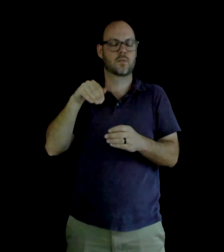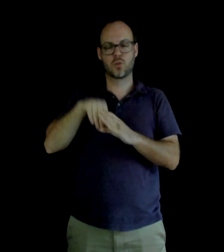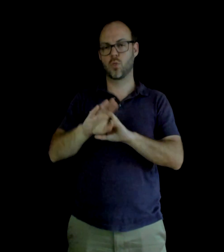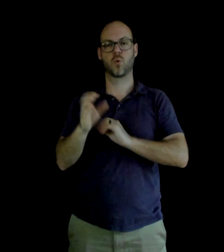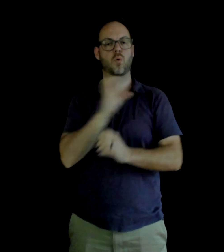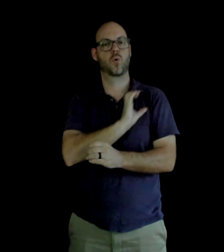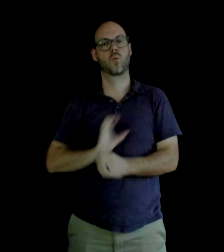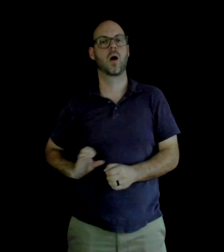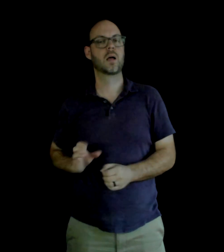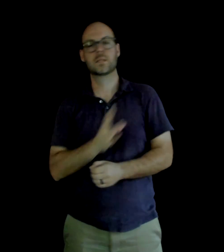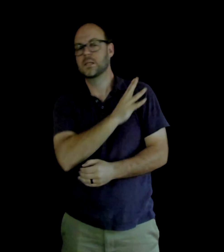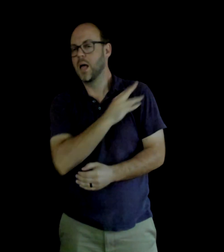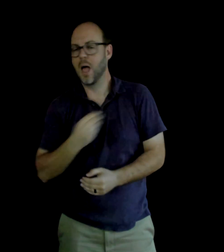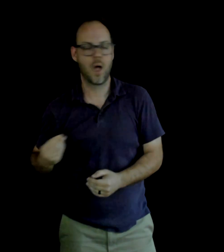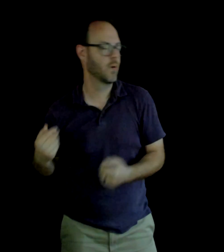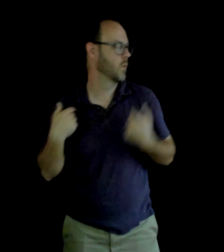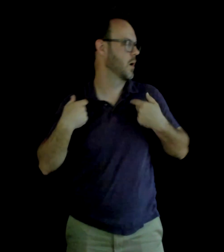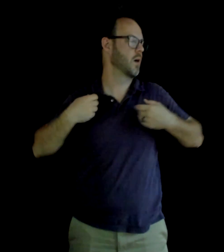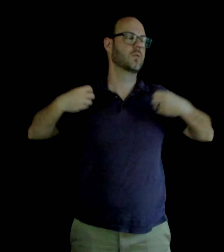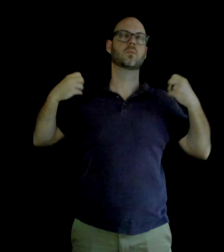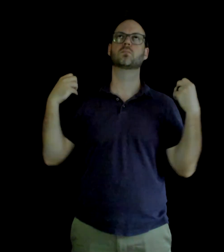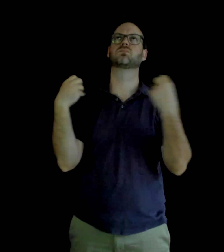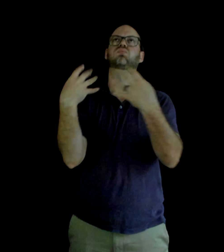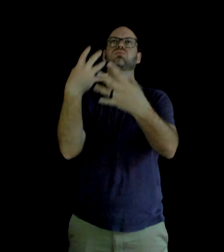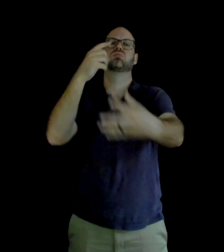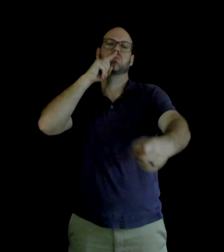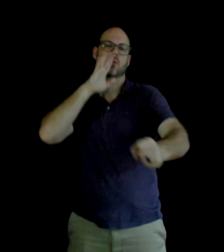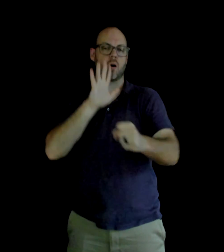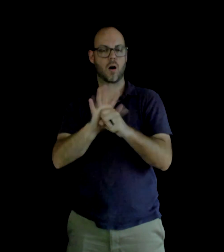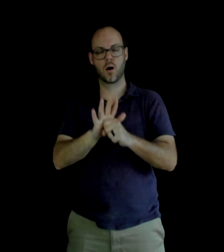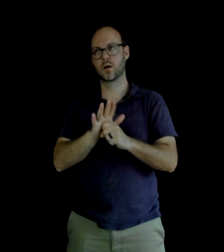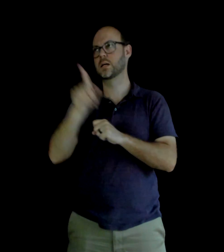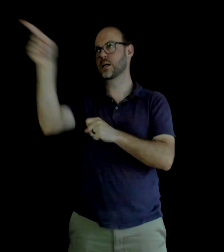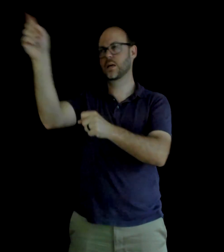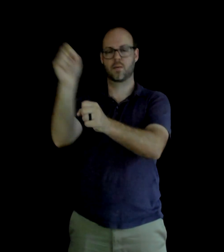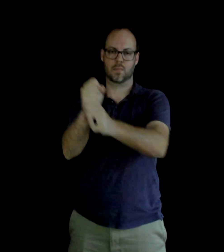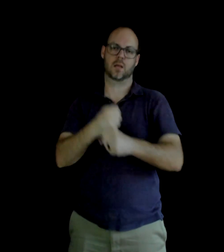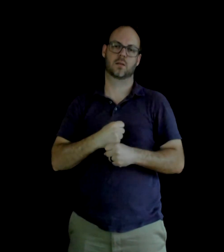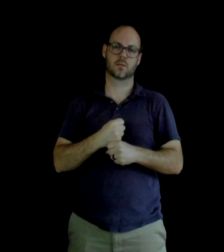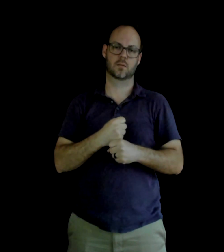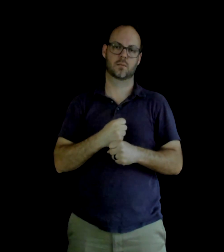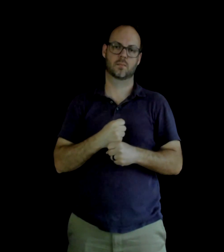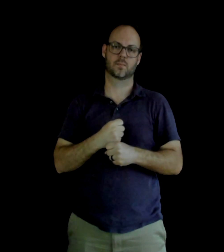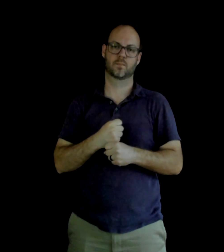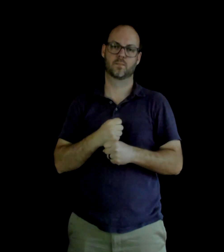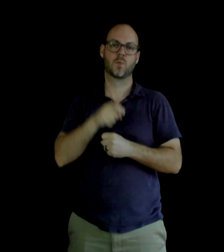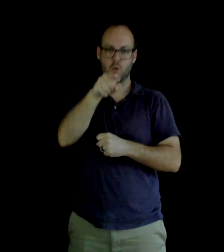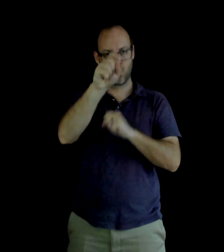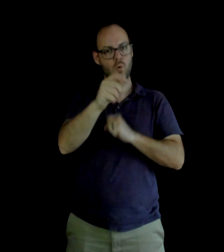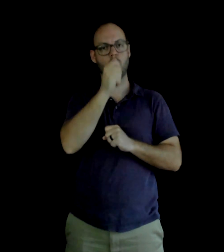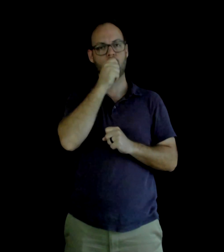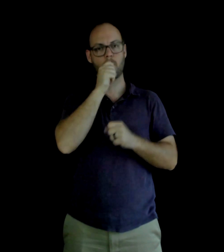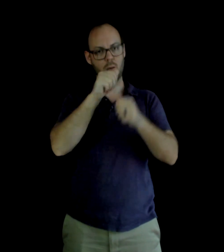Christ, and we have all kinds of promises that he makes to us. You